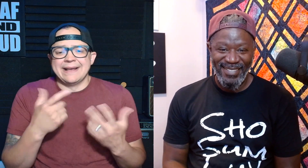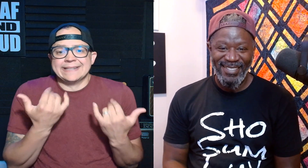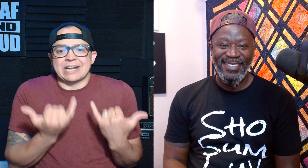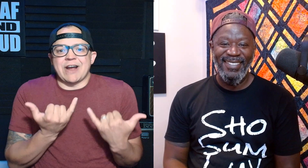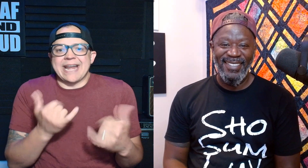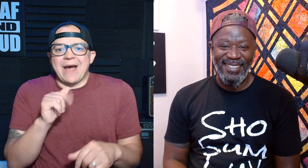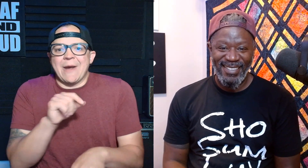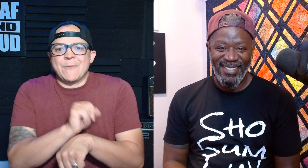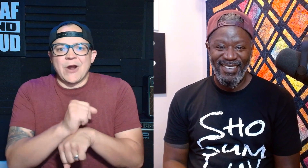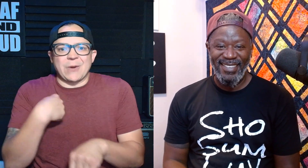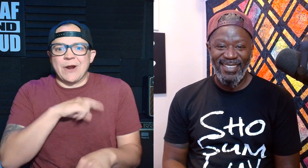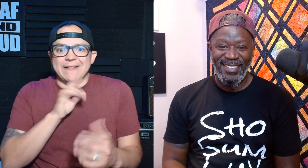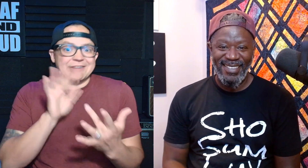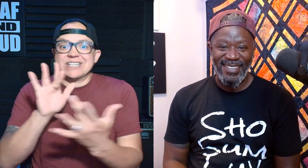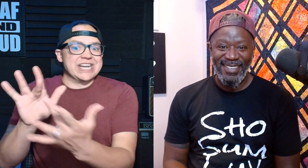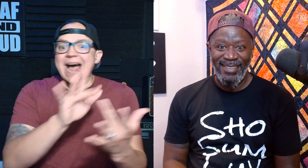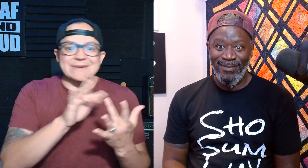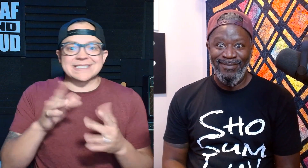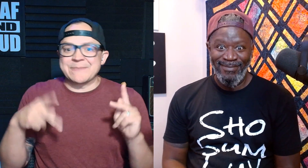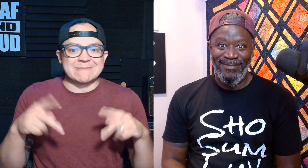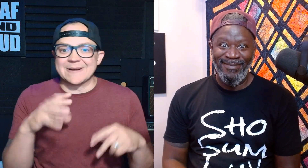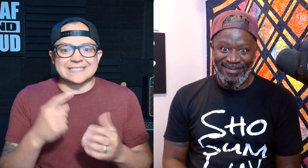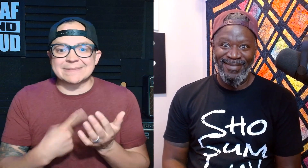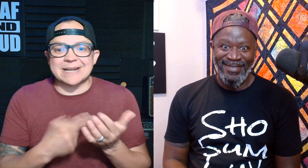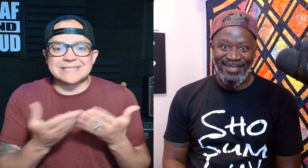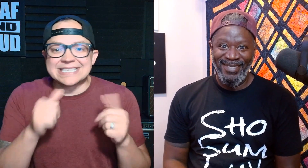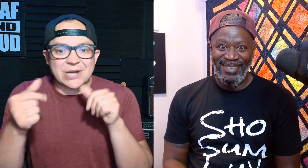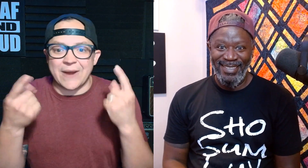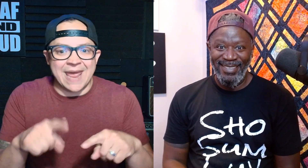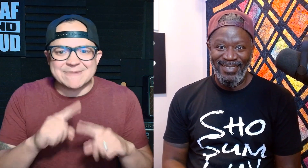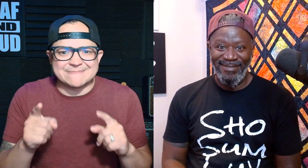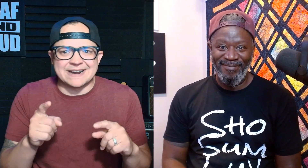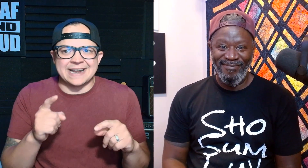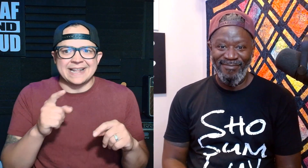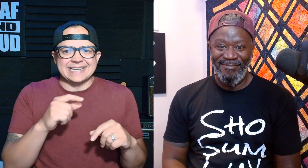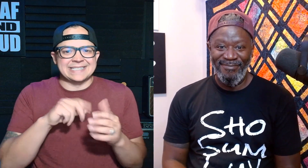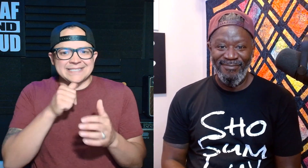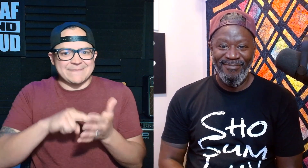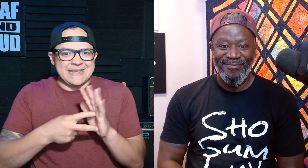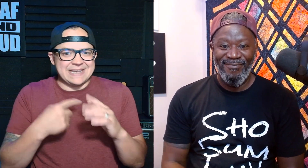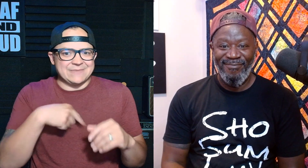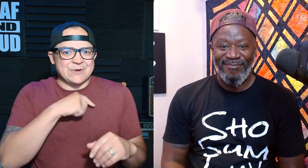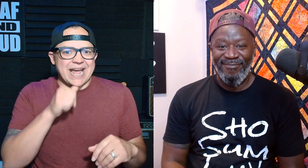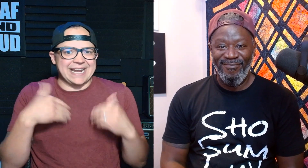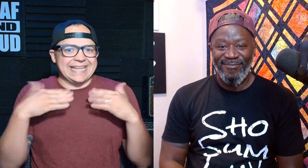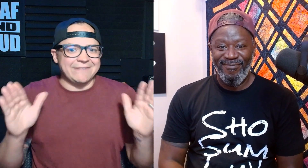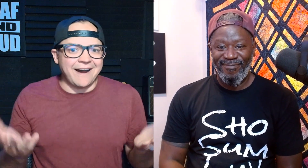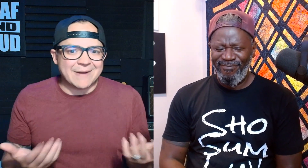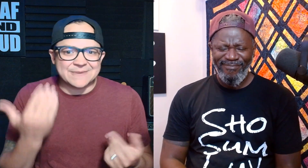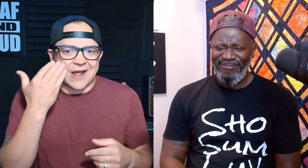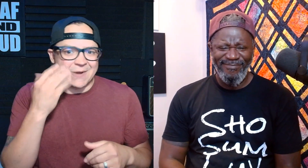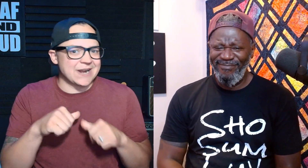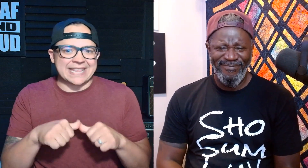Yeah. It's like right now at work, we're like reaching out to people, and sometimes things don't happen, but it doesn't mean we're not going to